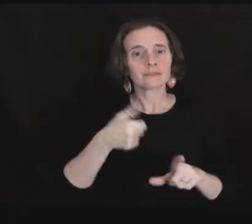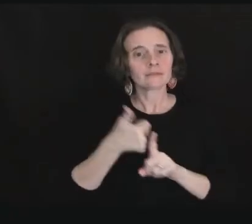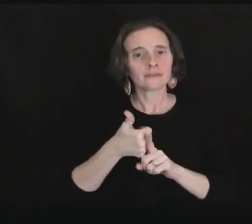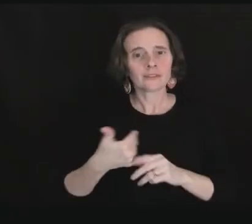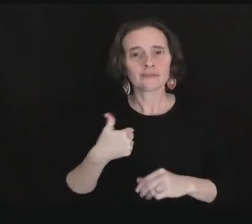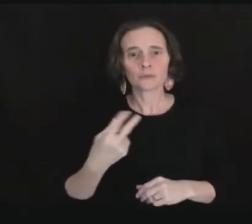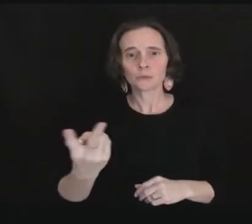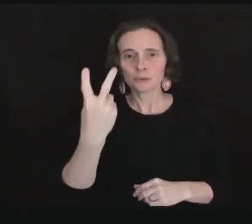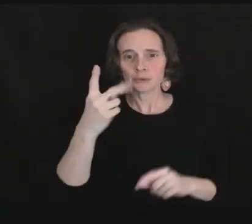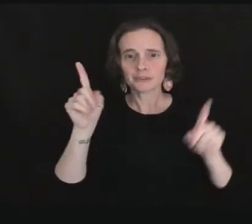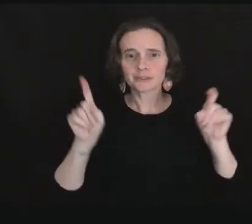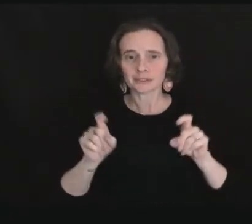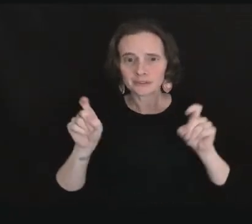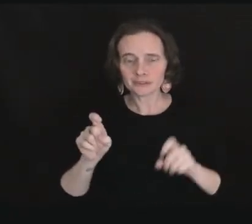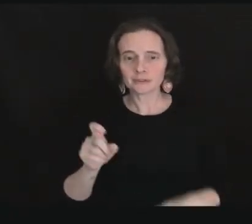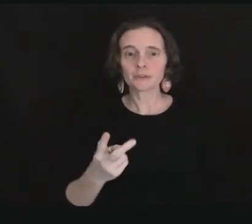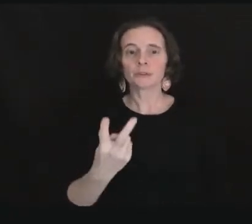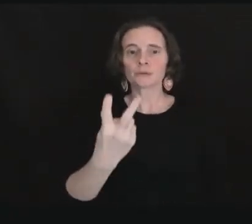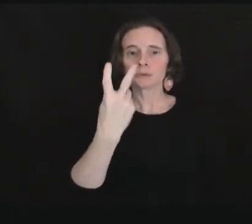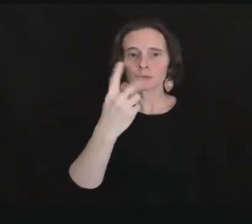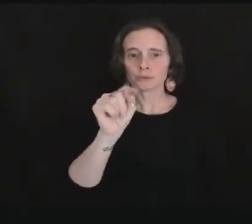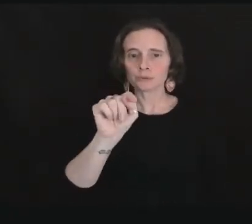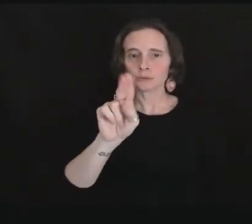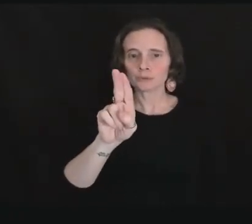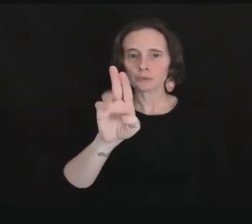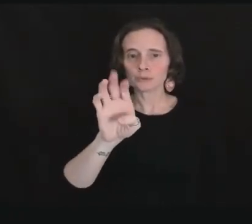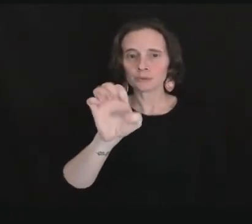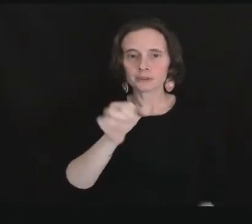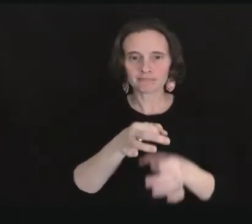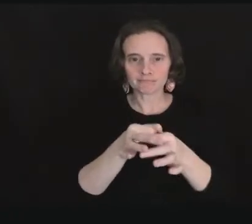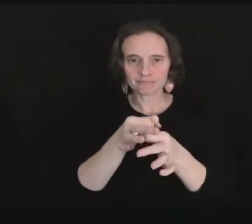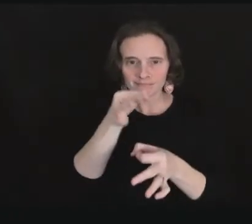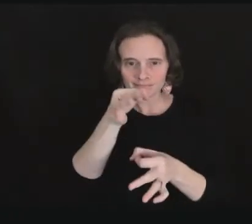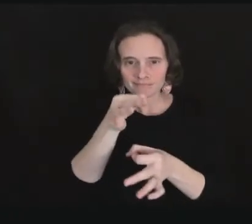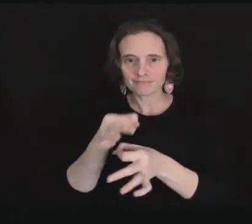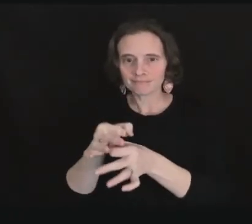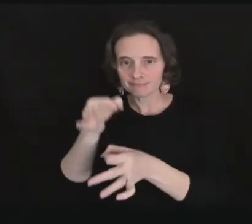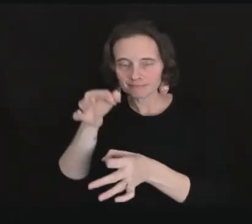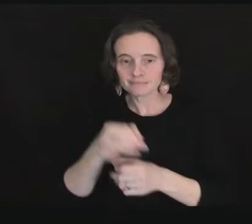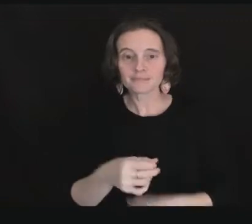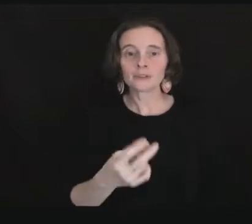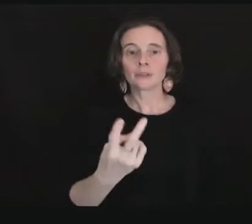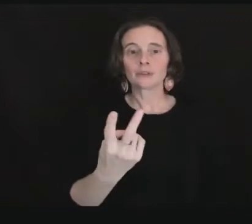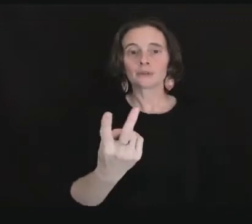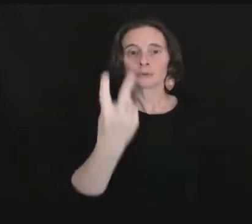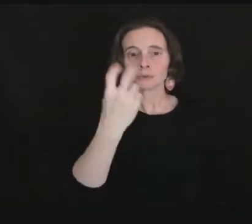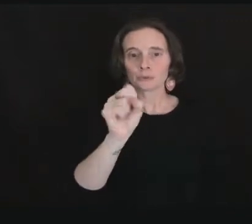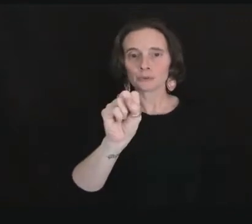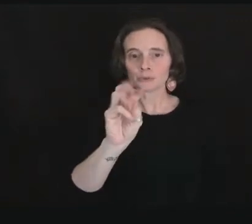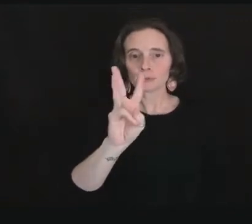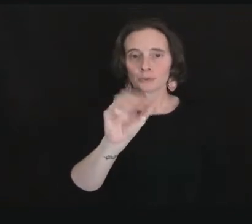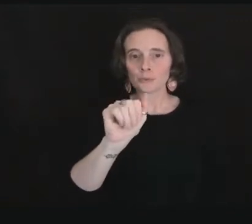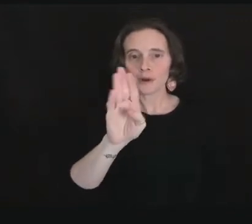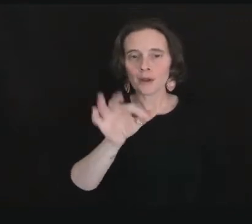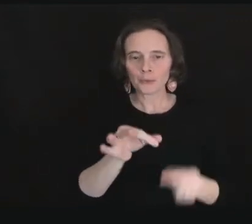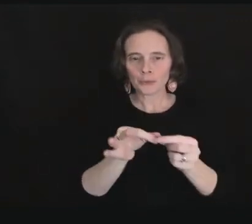Your test kit contains 2 tests. There will be 2 tubes,